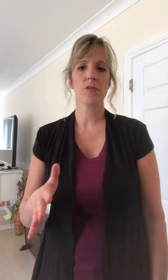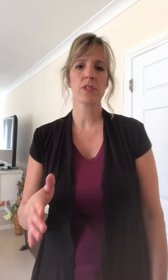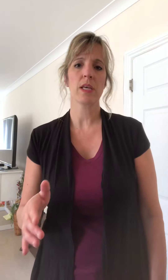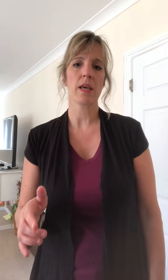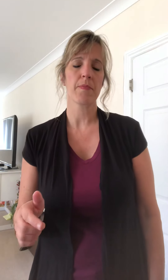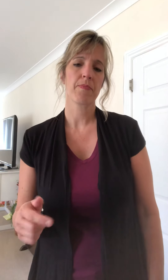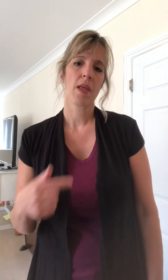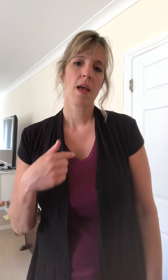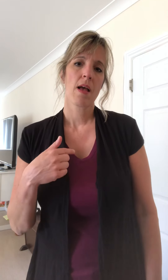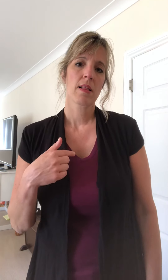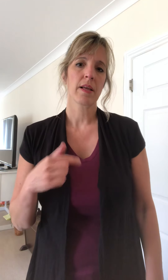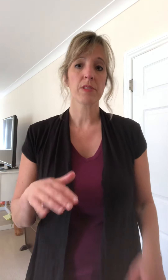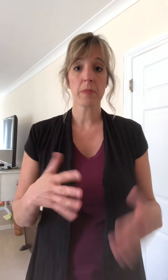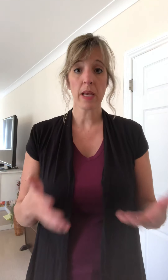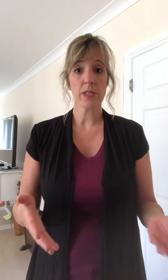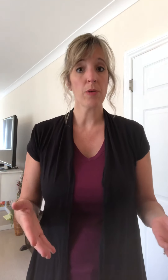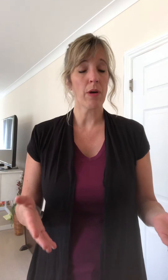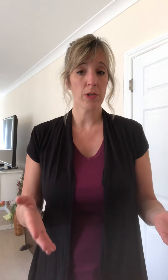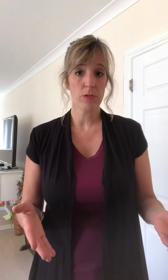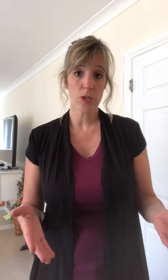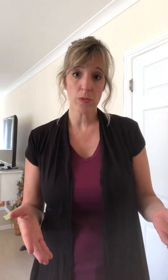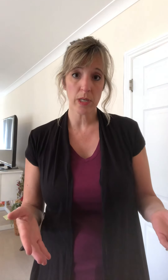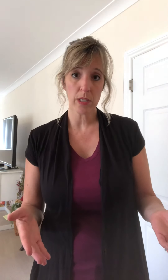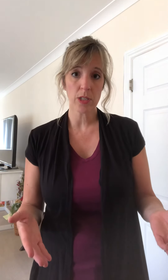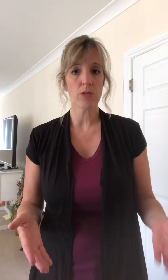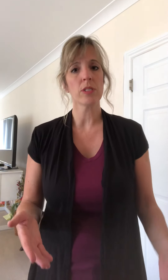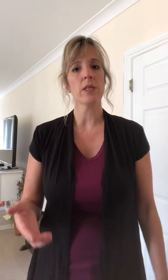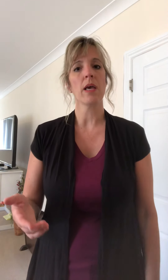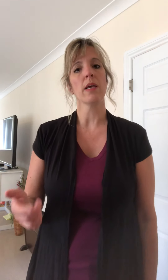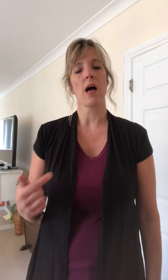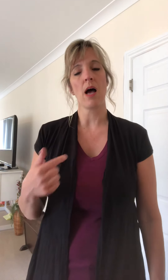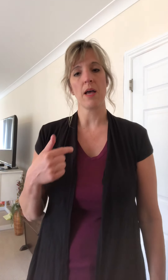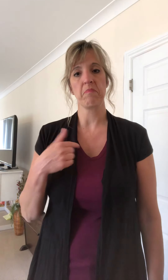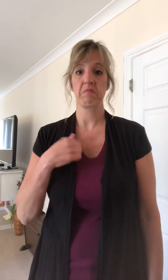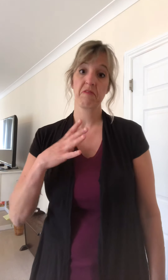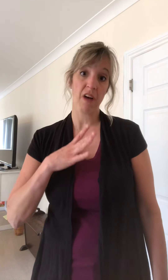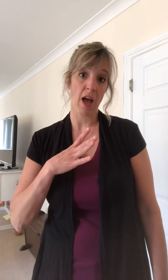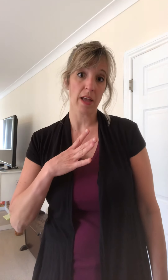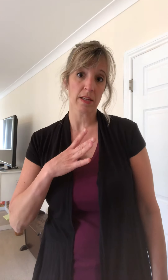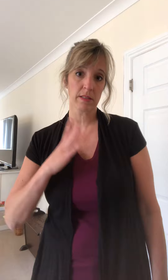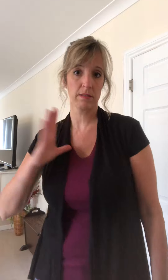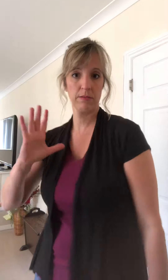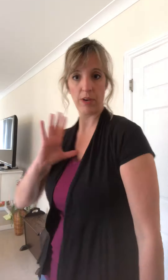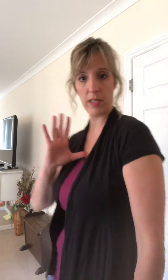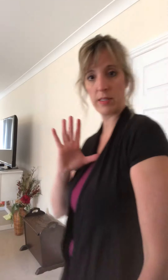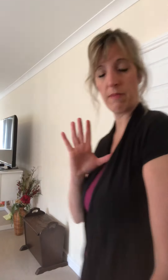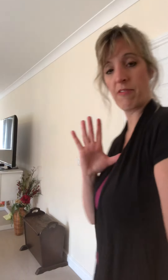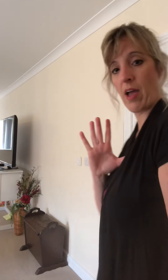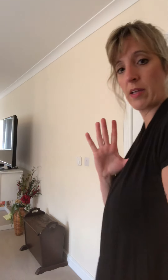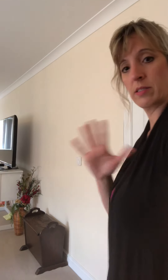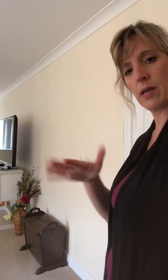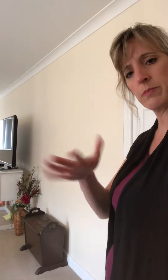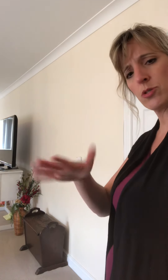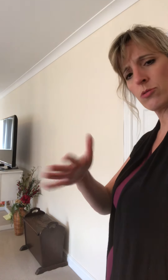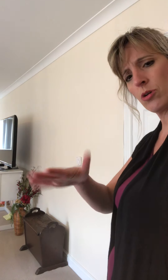you say, like if somebody asks you how are you doing, you could say I'm fine, right? I'm fine, I'm